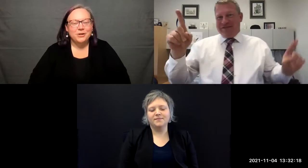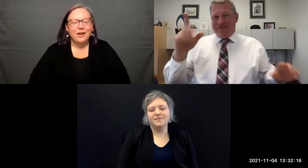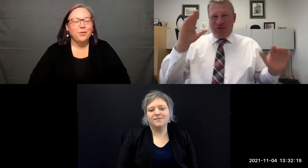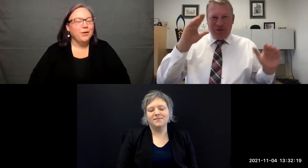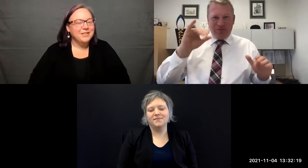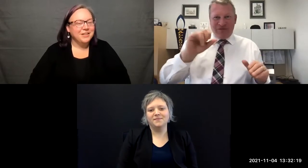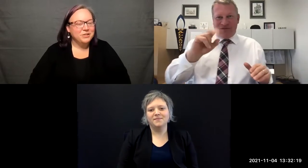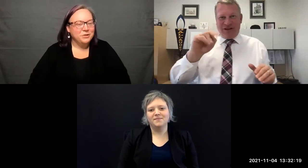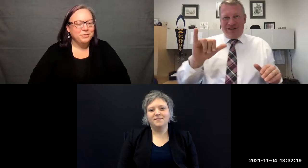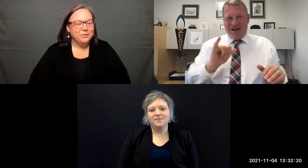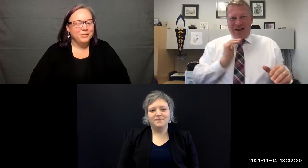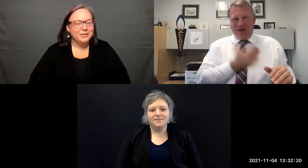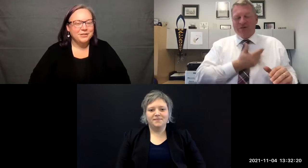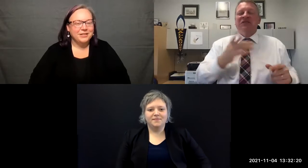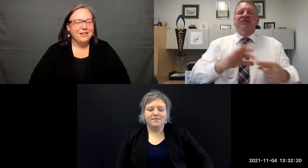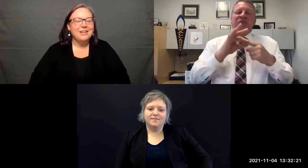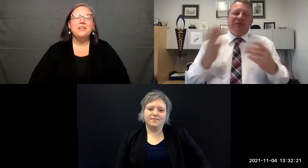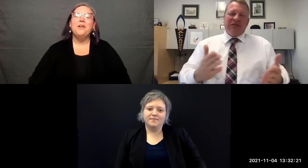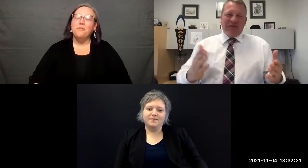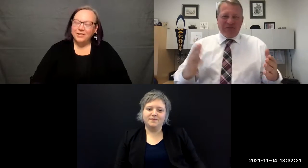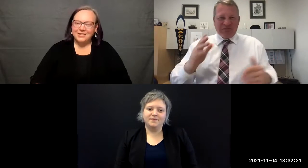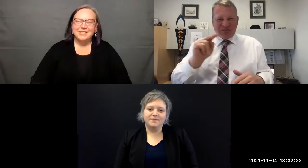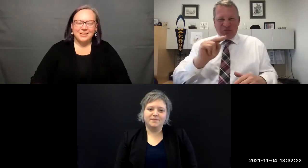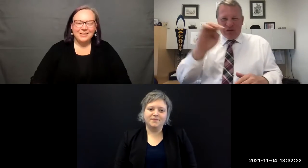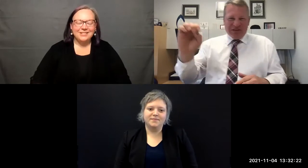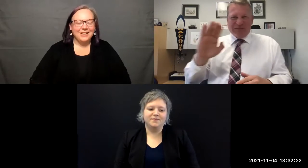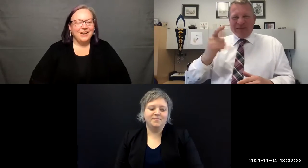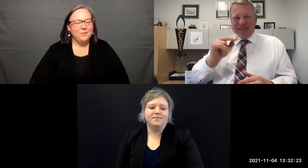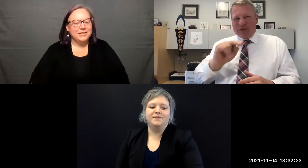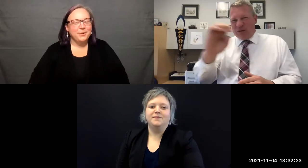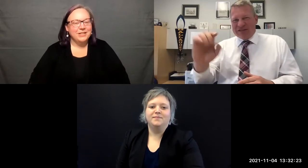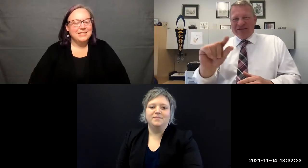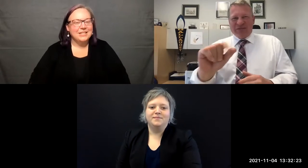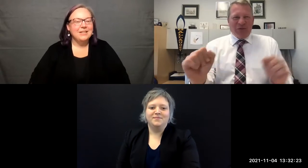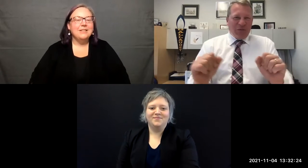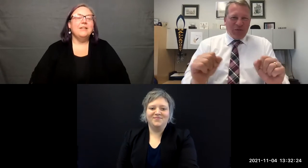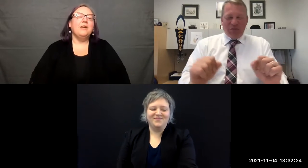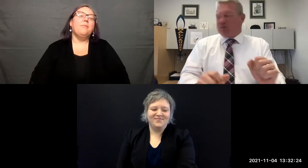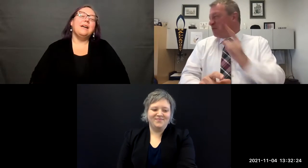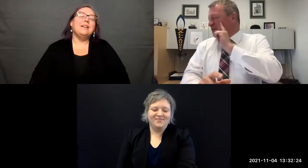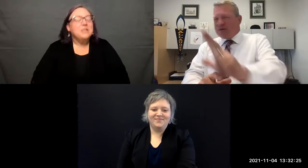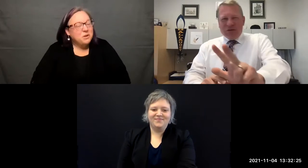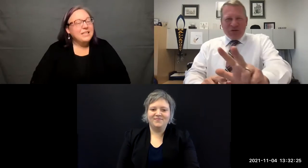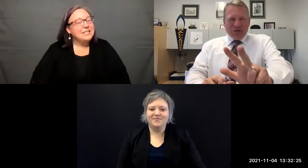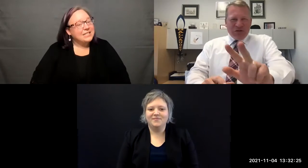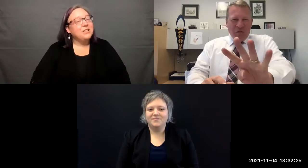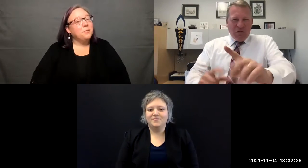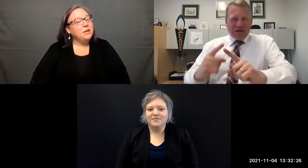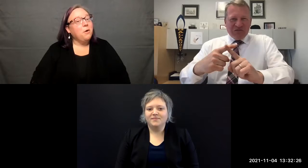other parts of the country what the weather is looking like. Hopefully it is sunny like I am experiencing. But Northeast is a little bit cold.